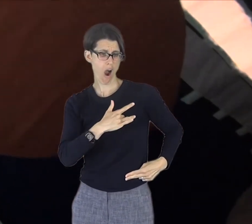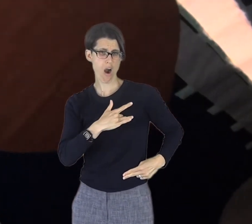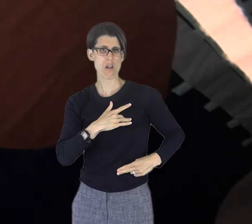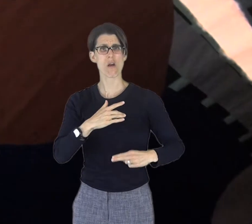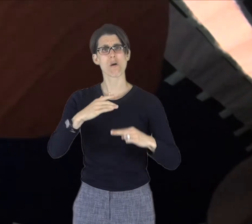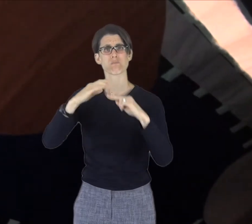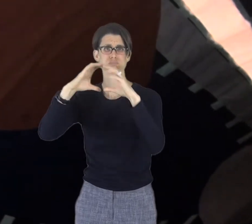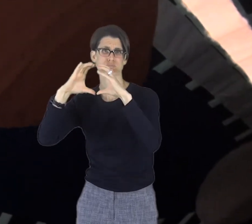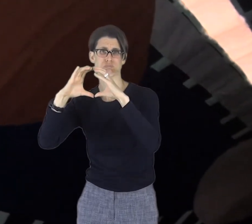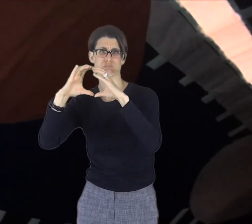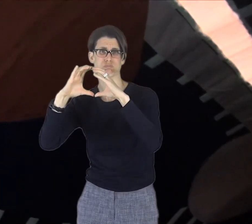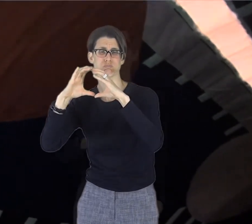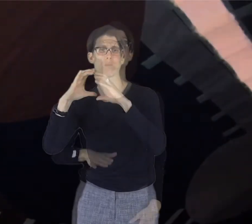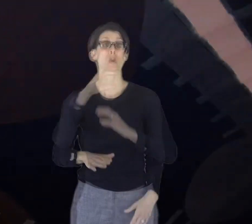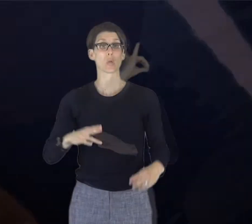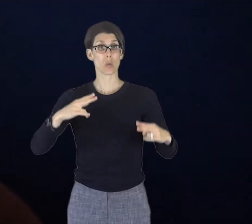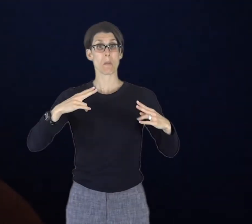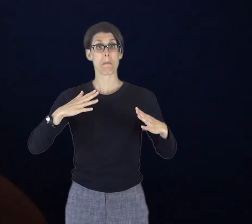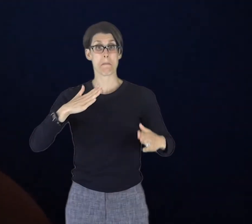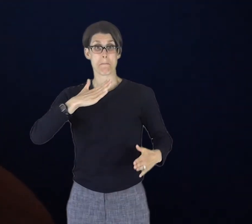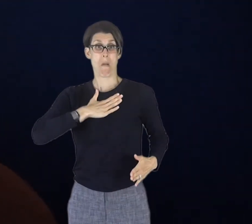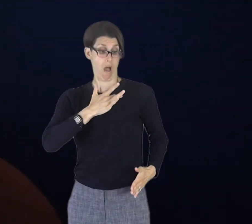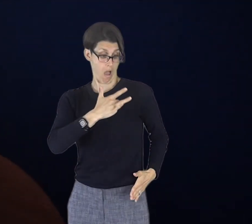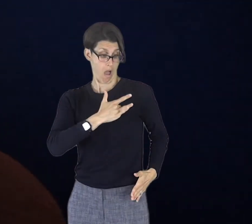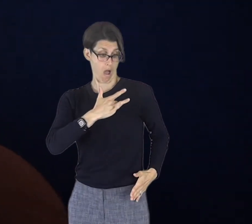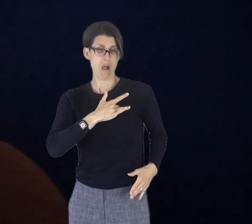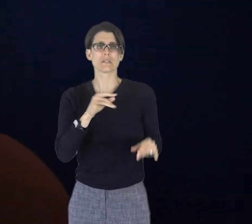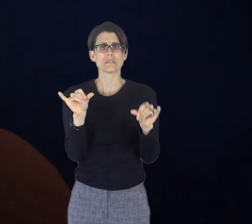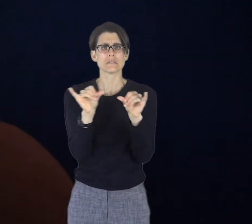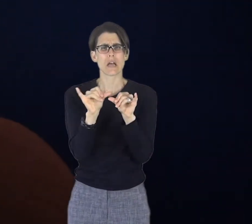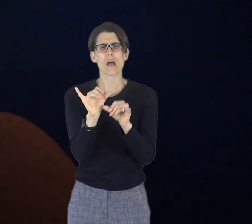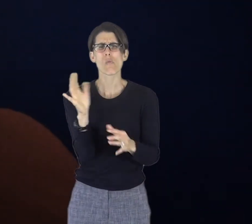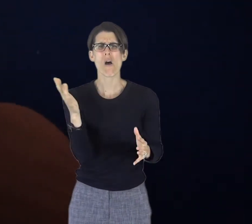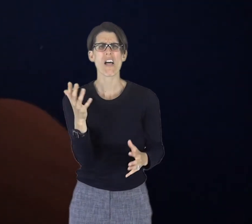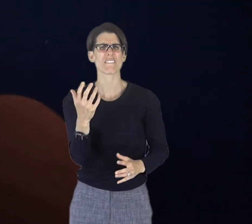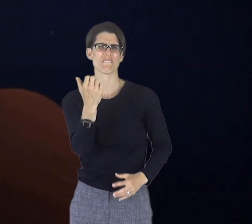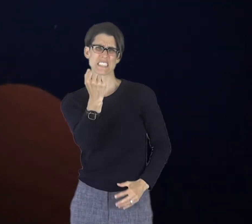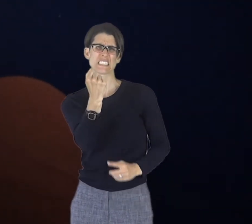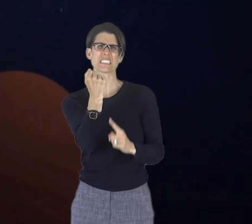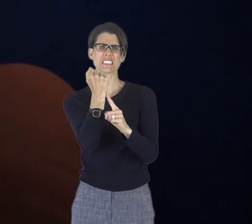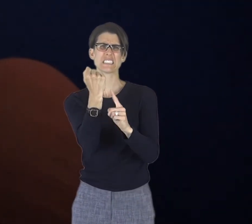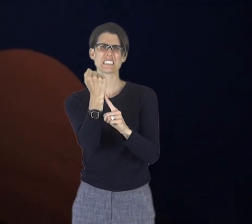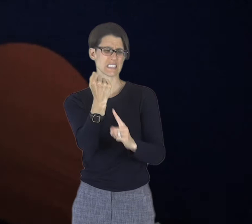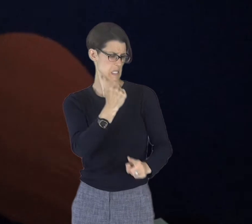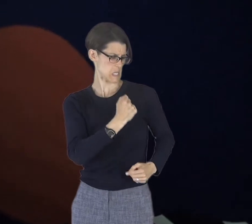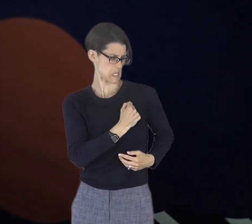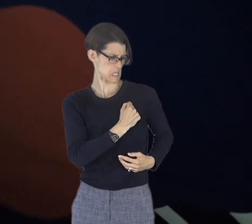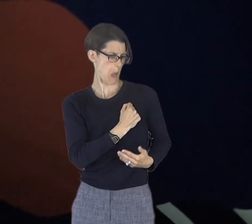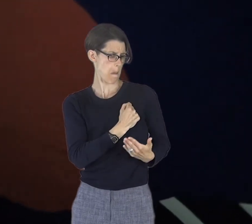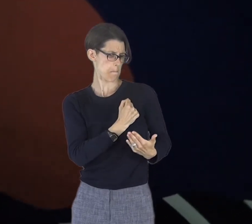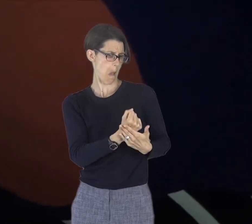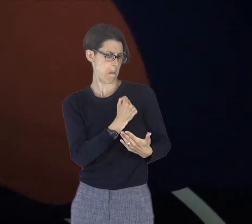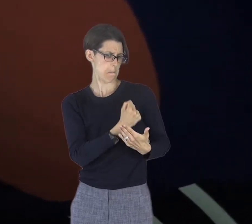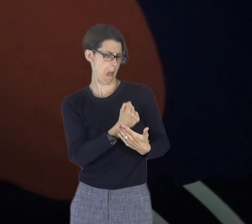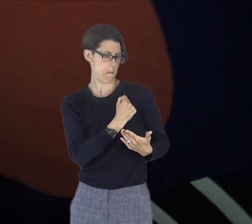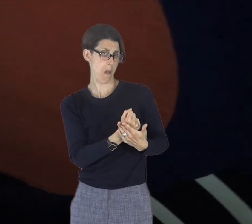Imagine how big the whale's heart is. Your heart is about the size of your fist. Compare that to your